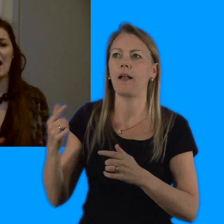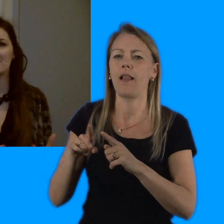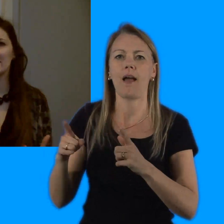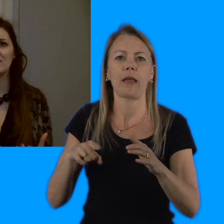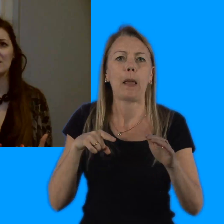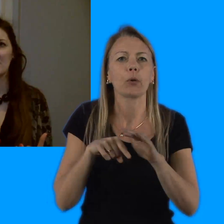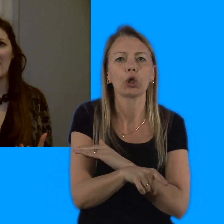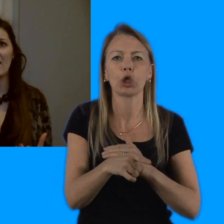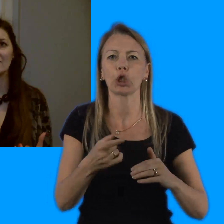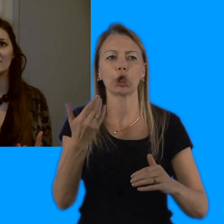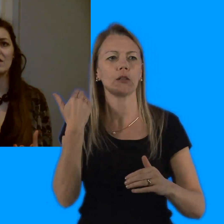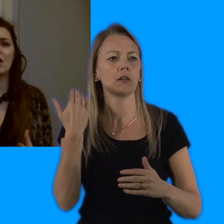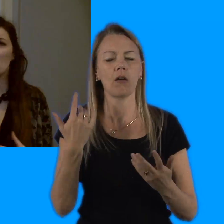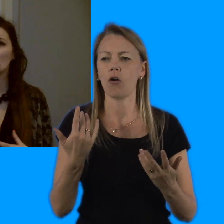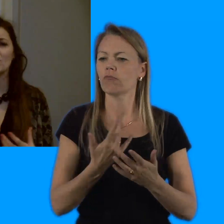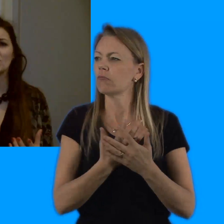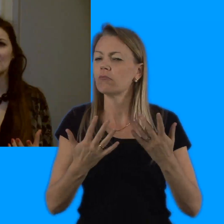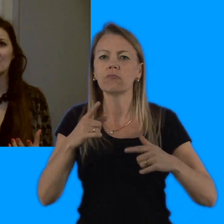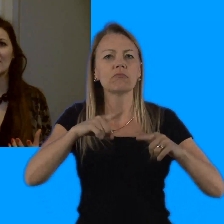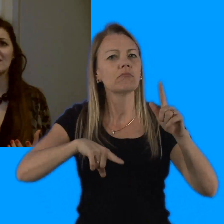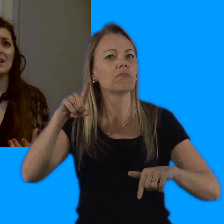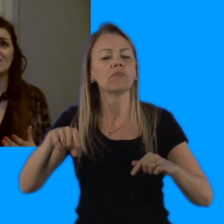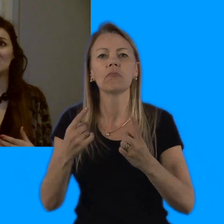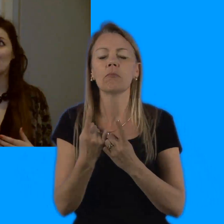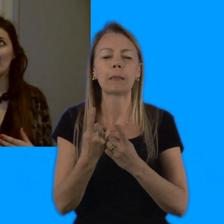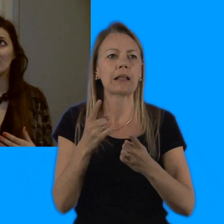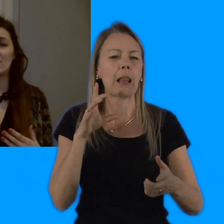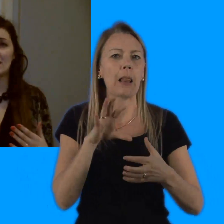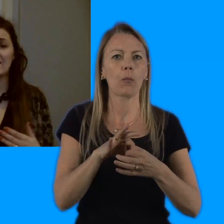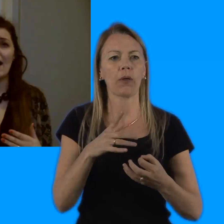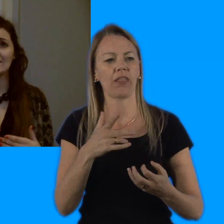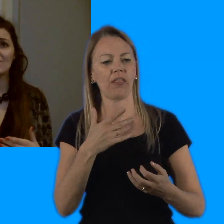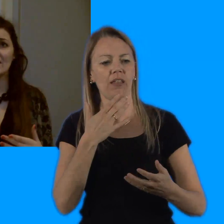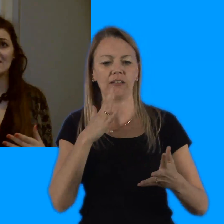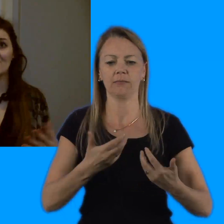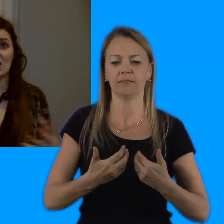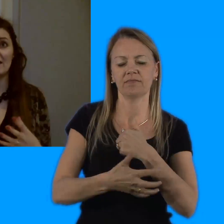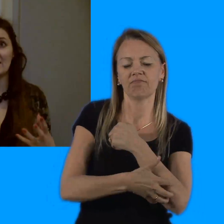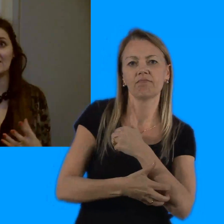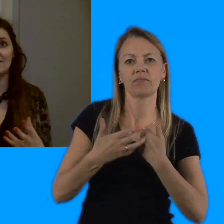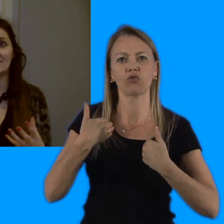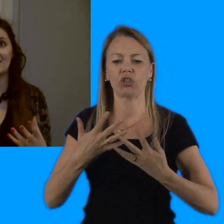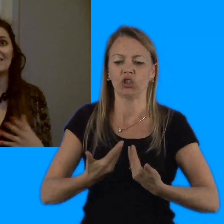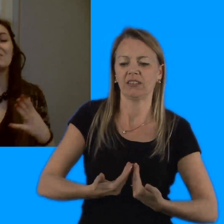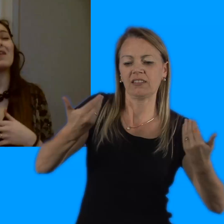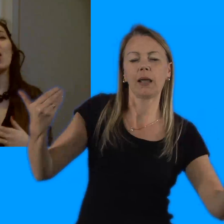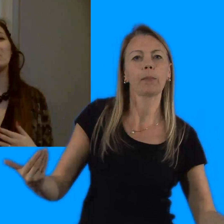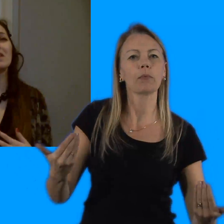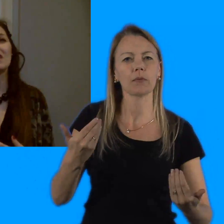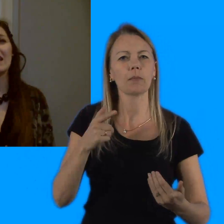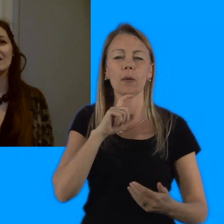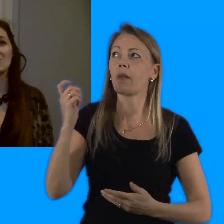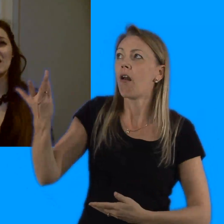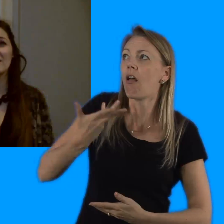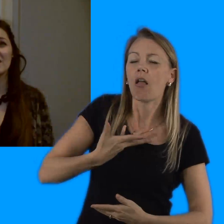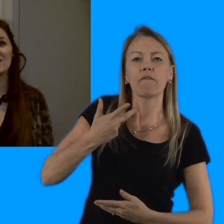like immigration in the past and all sorts of different things to do with kind of class divides have generated this sectarianism that a lot of people